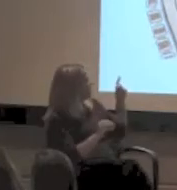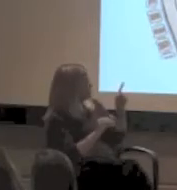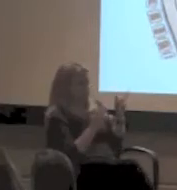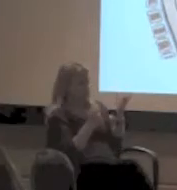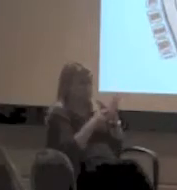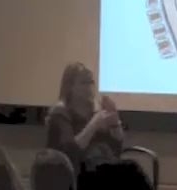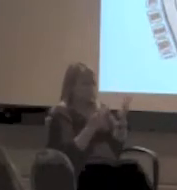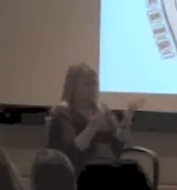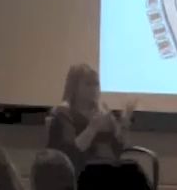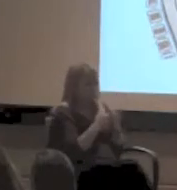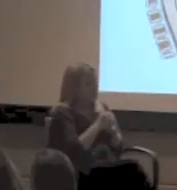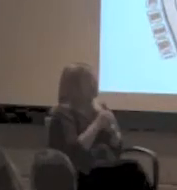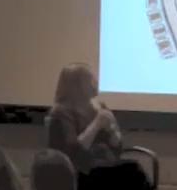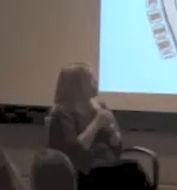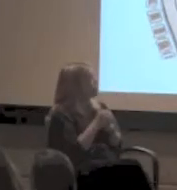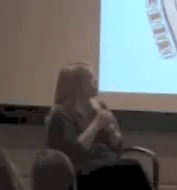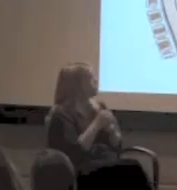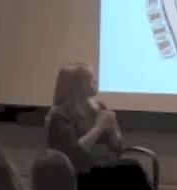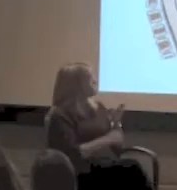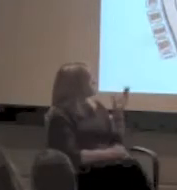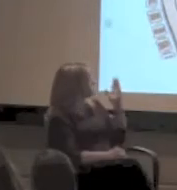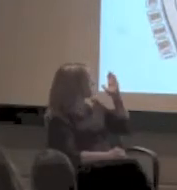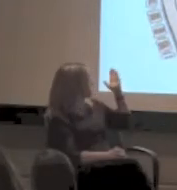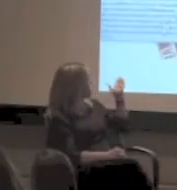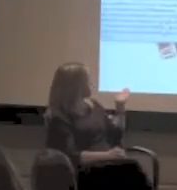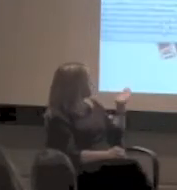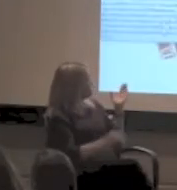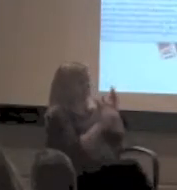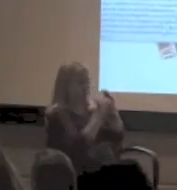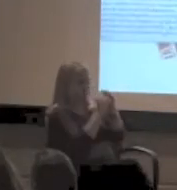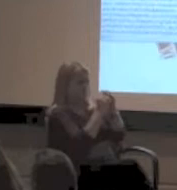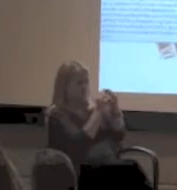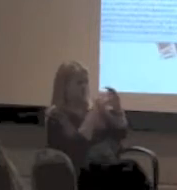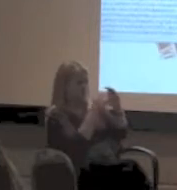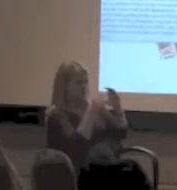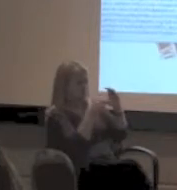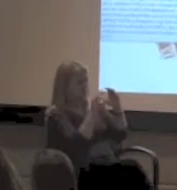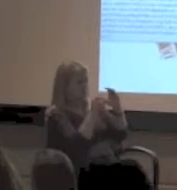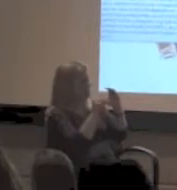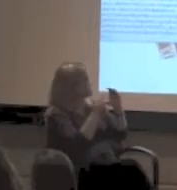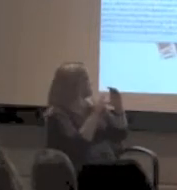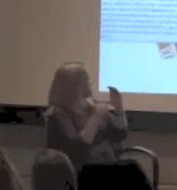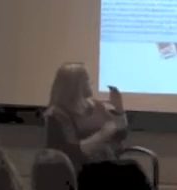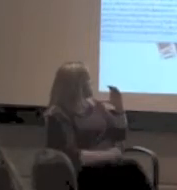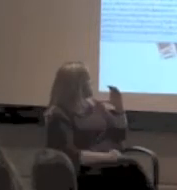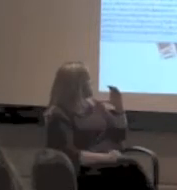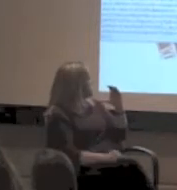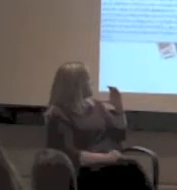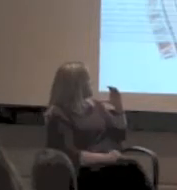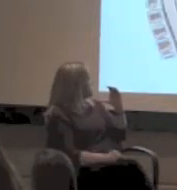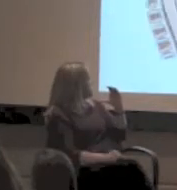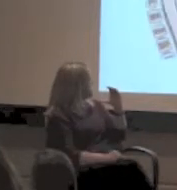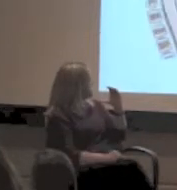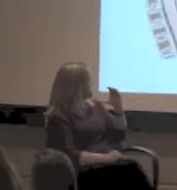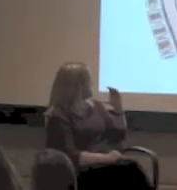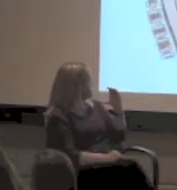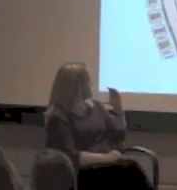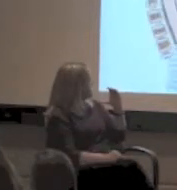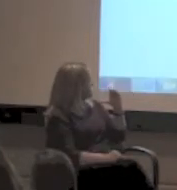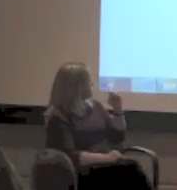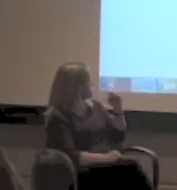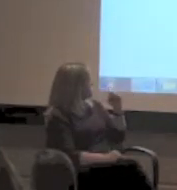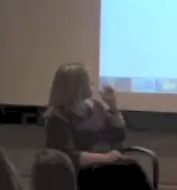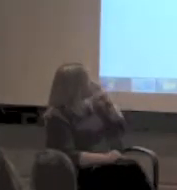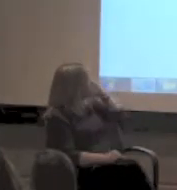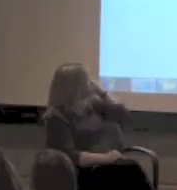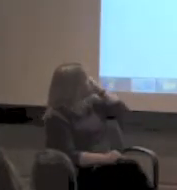what is the Chiari II? So here is zoomed in on the posterior fossa. You'll hear us talk about that.